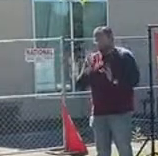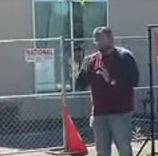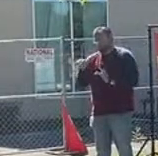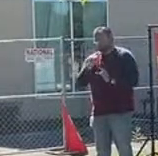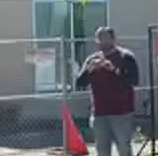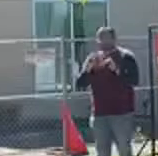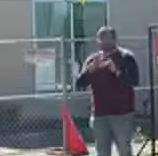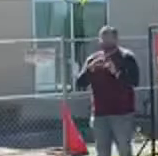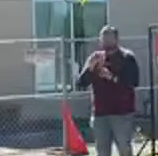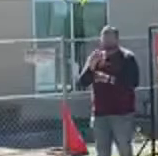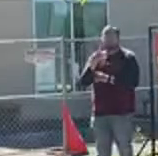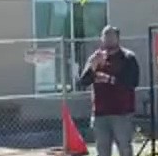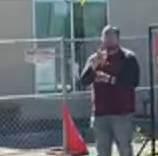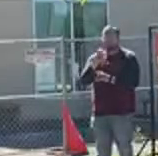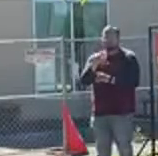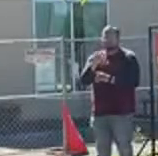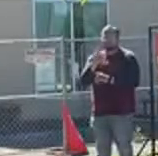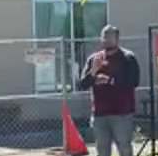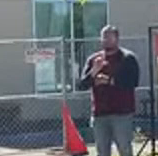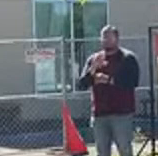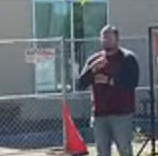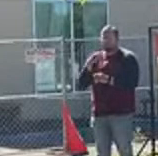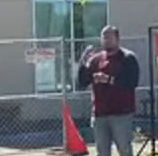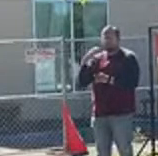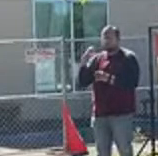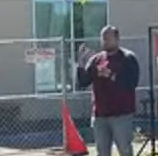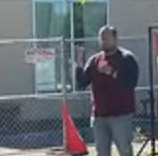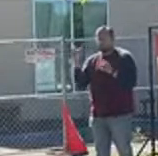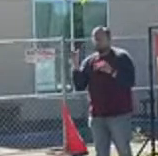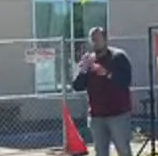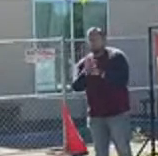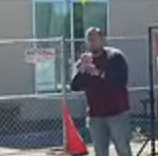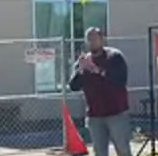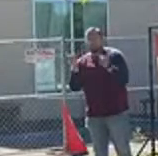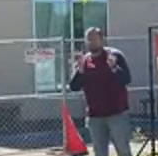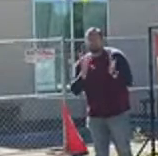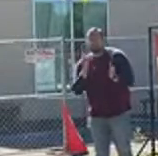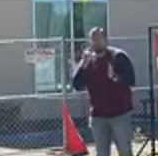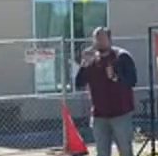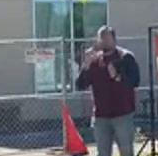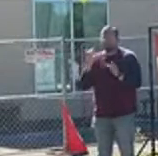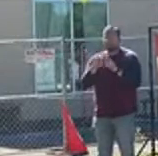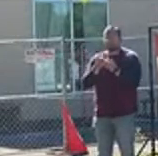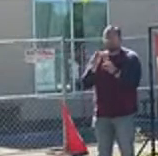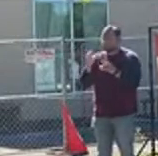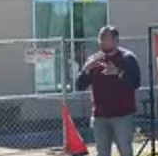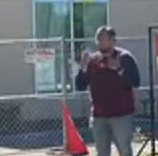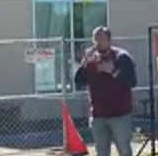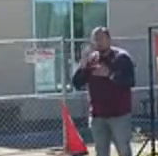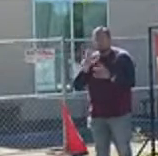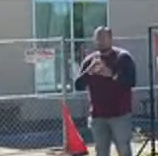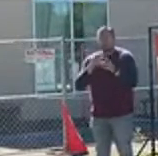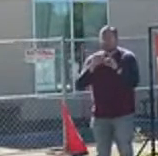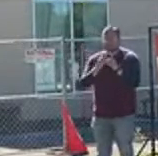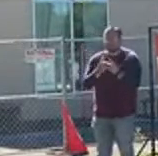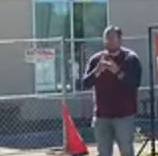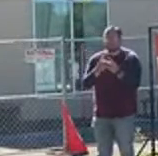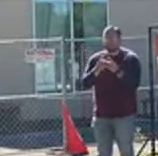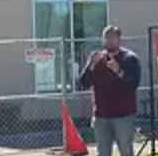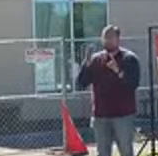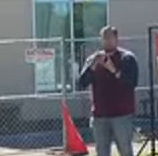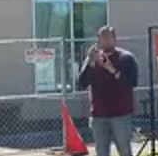I'm Mike Wolf, Chief Operations Officer for the district, and this really is an exciting time for our district, and in particular for the Stevens